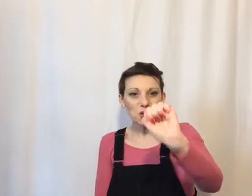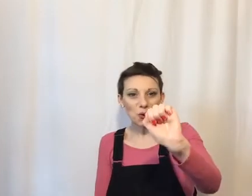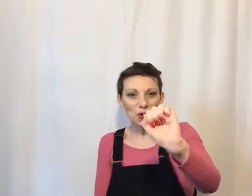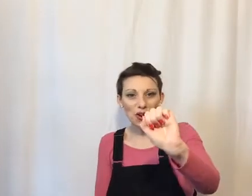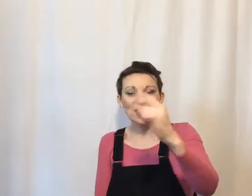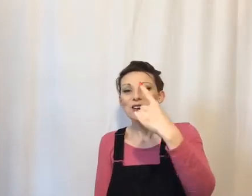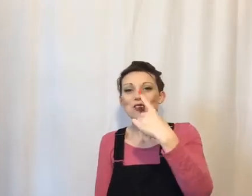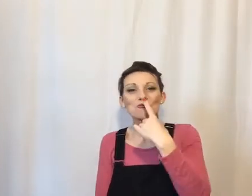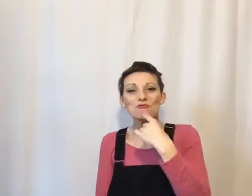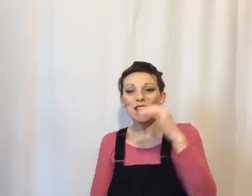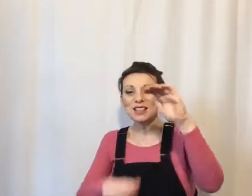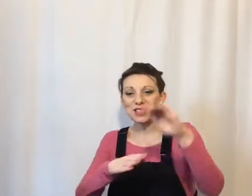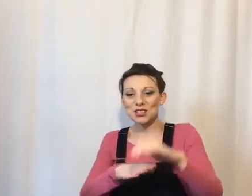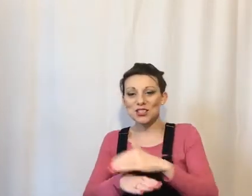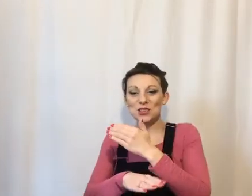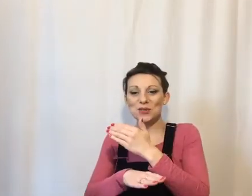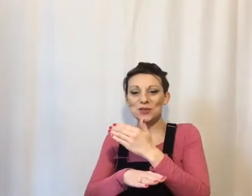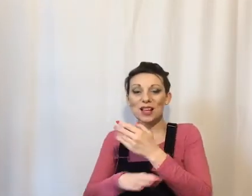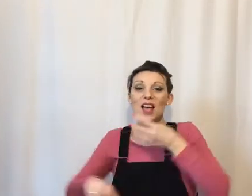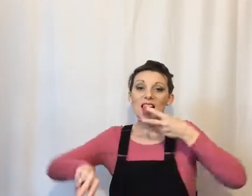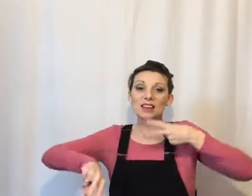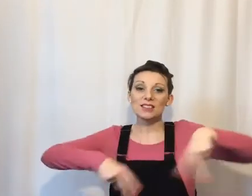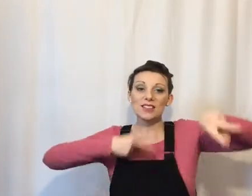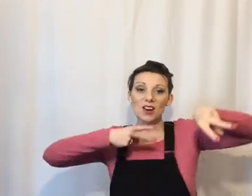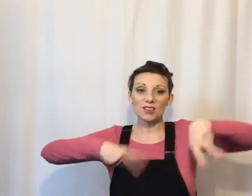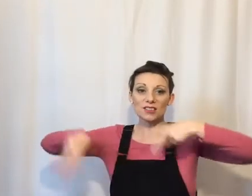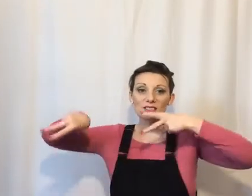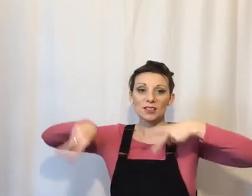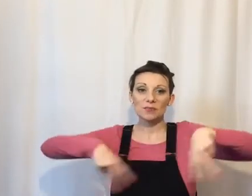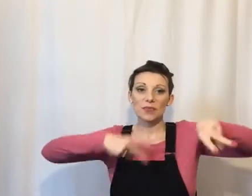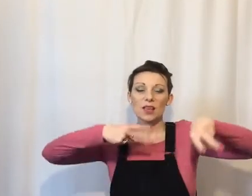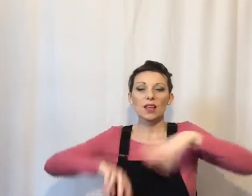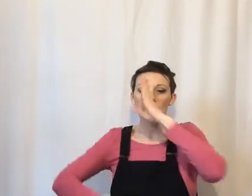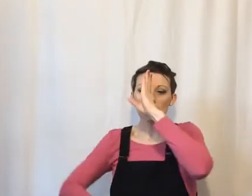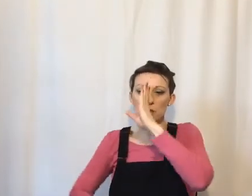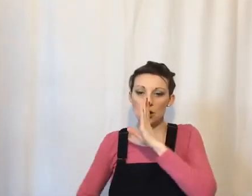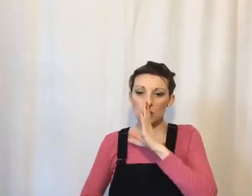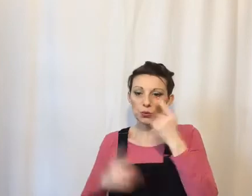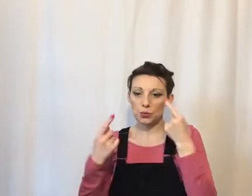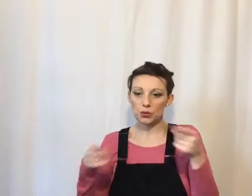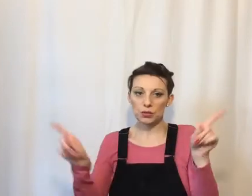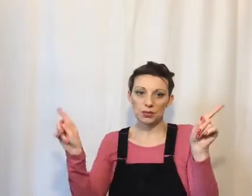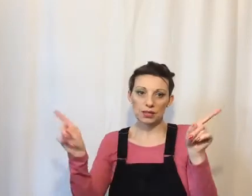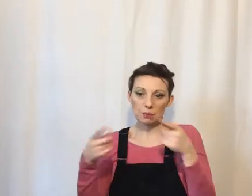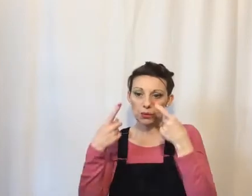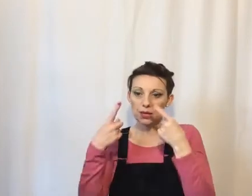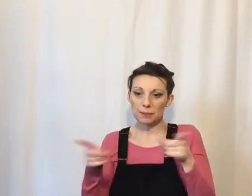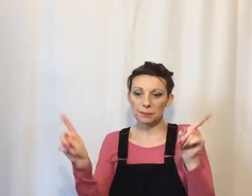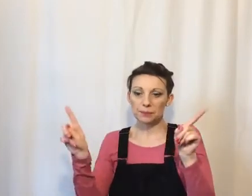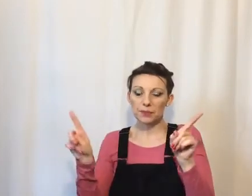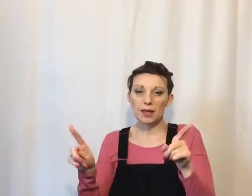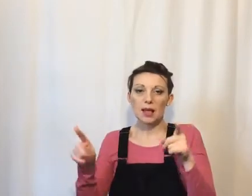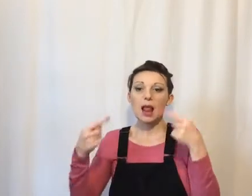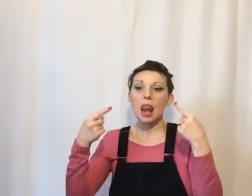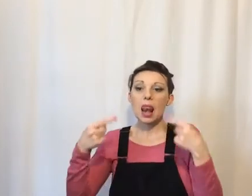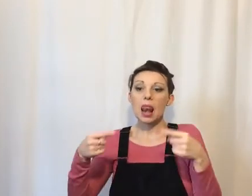your red shoes and dance the blues. Sad music.